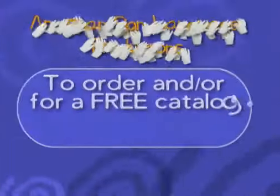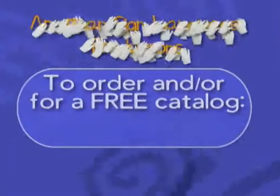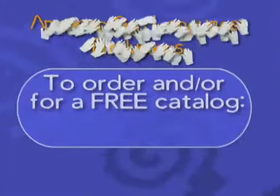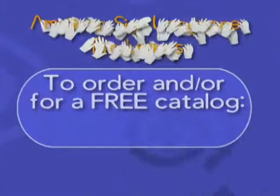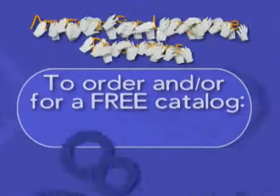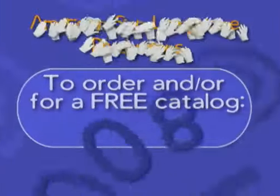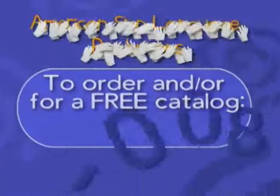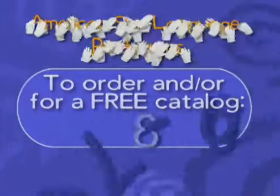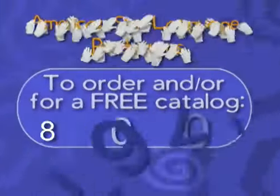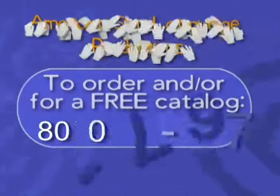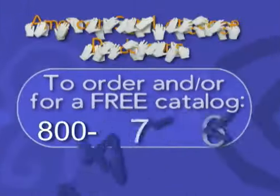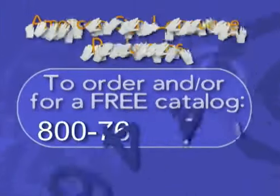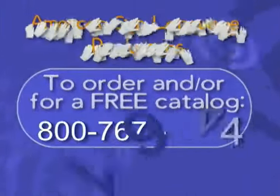Thank you.